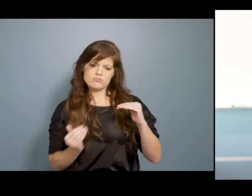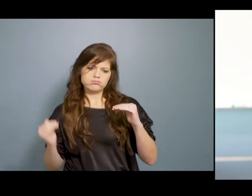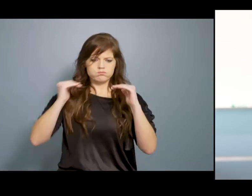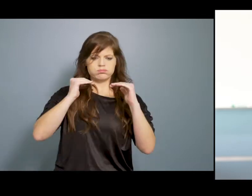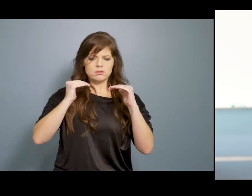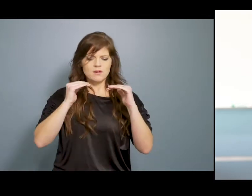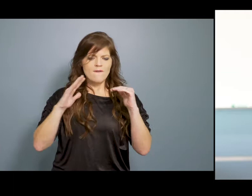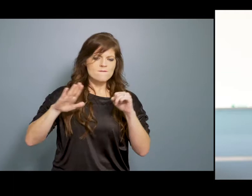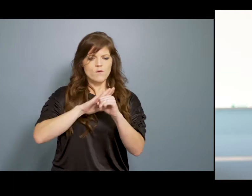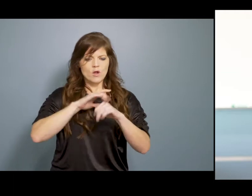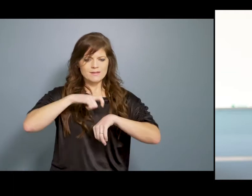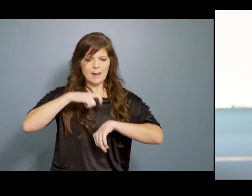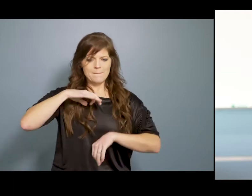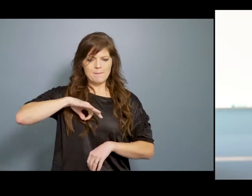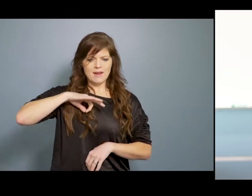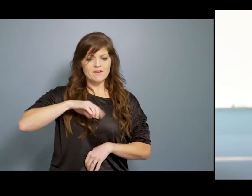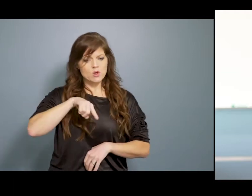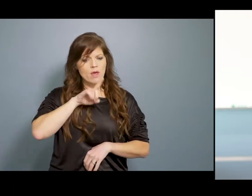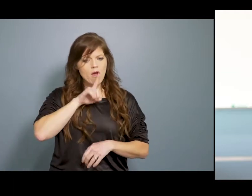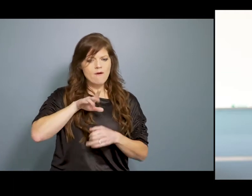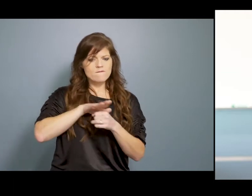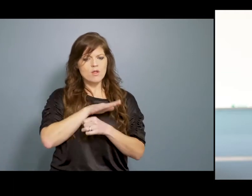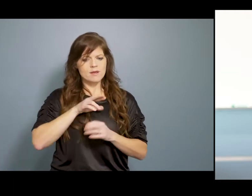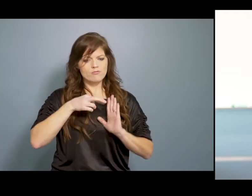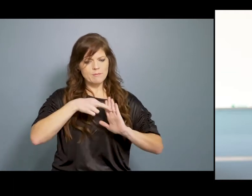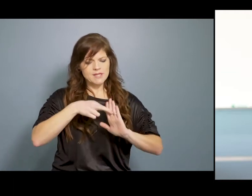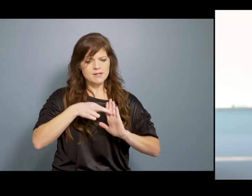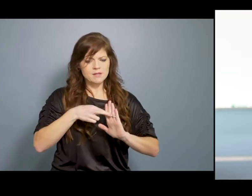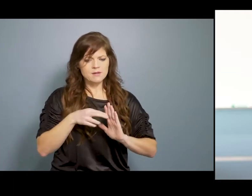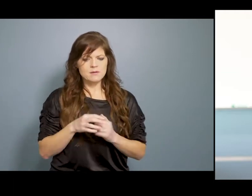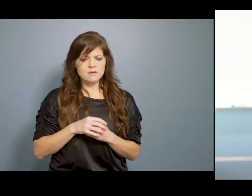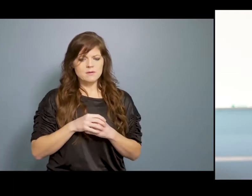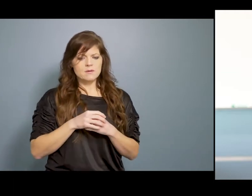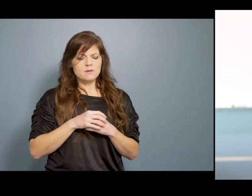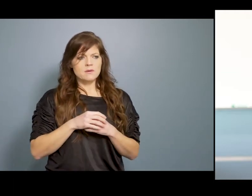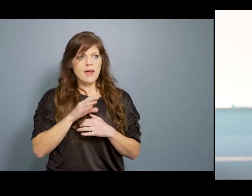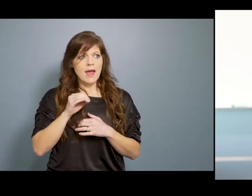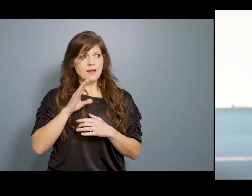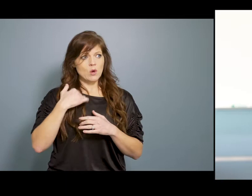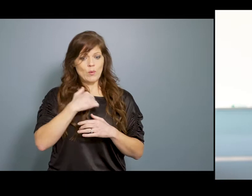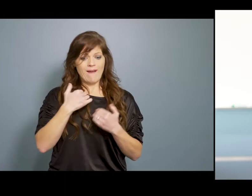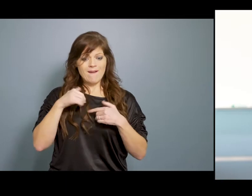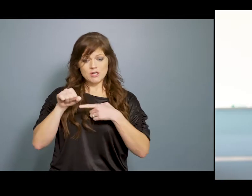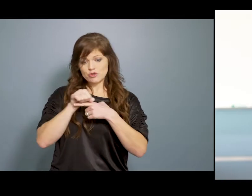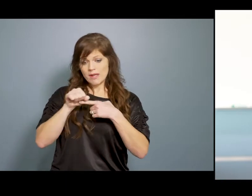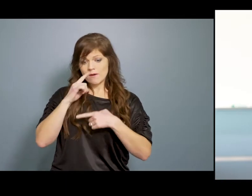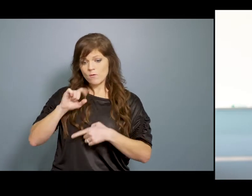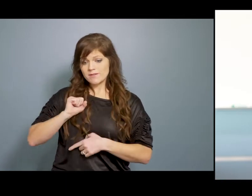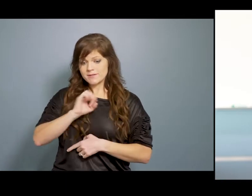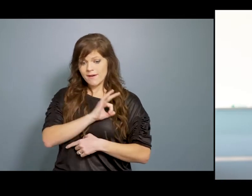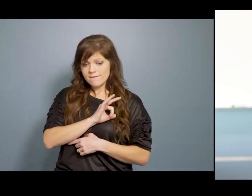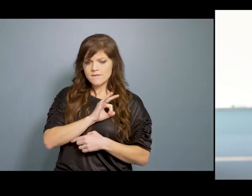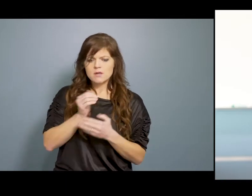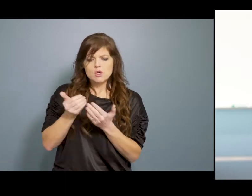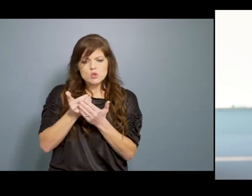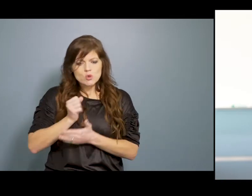represented. We have built Staff Senate into our onboarding training for staff,